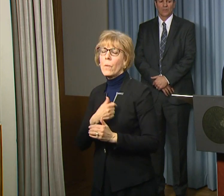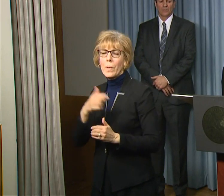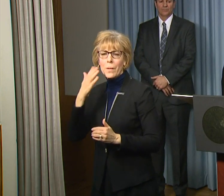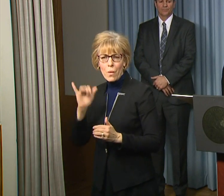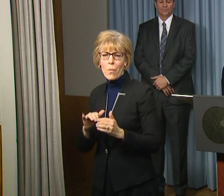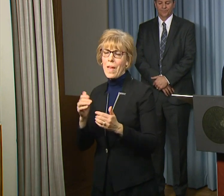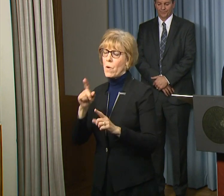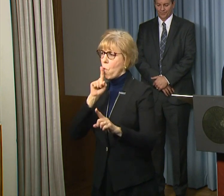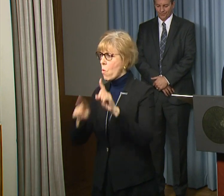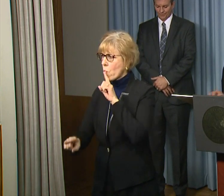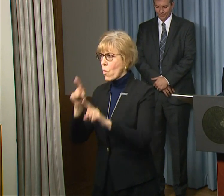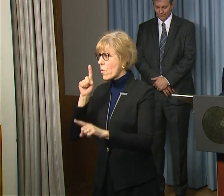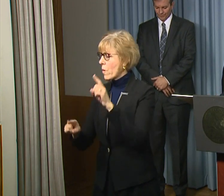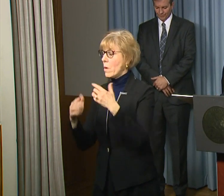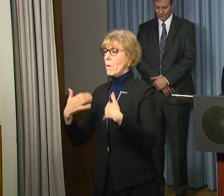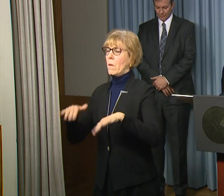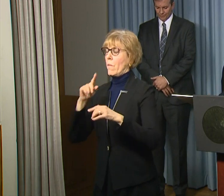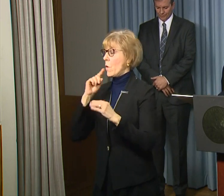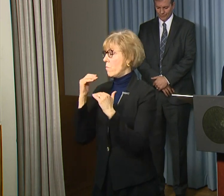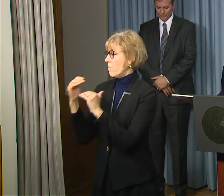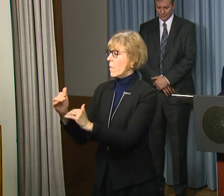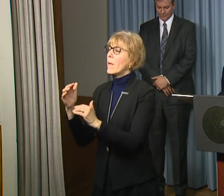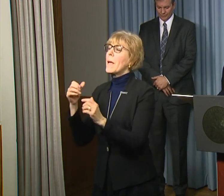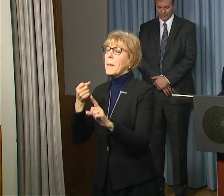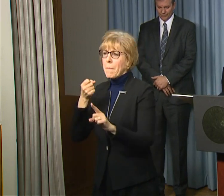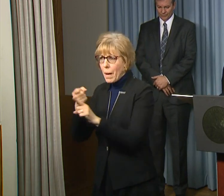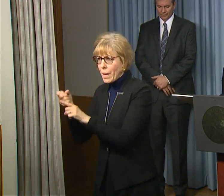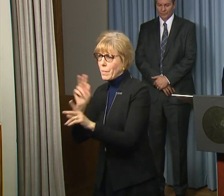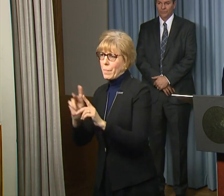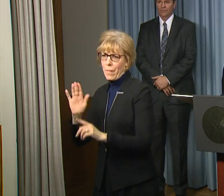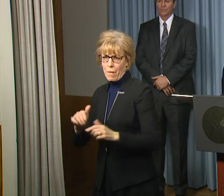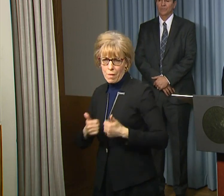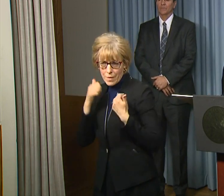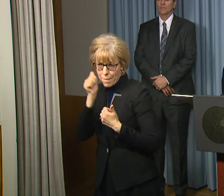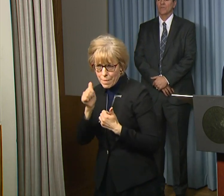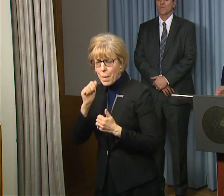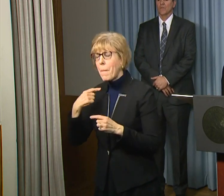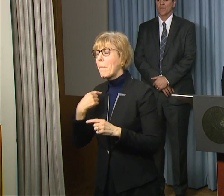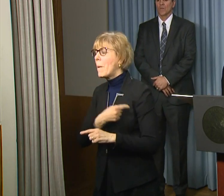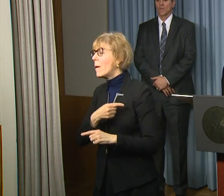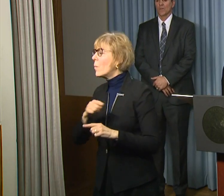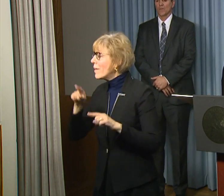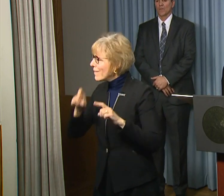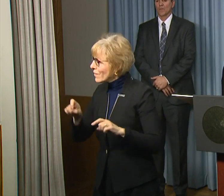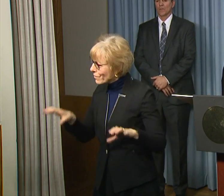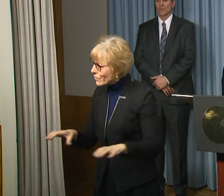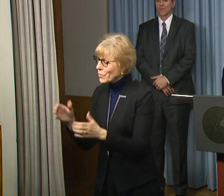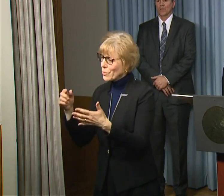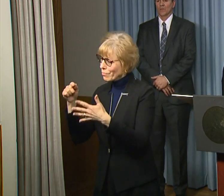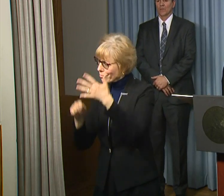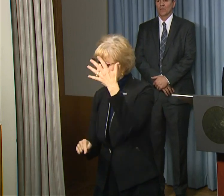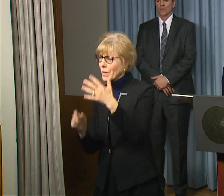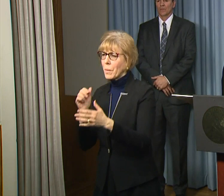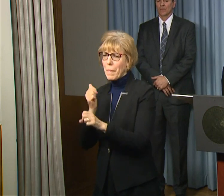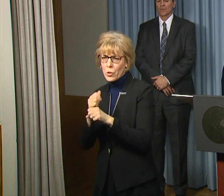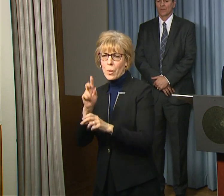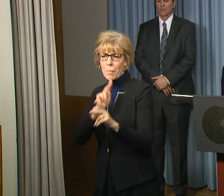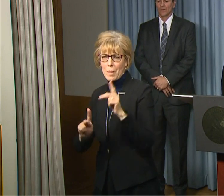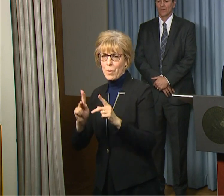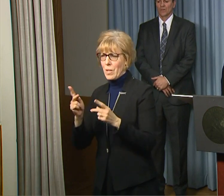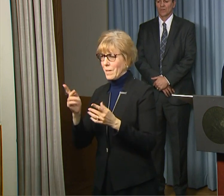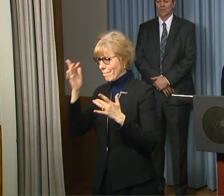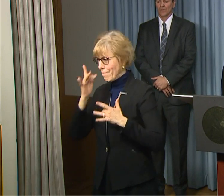on people's day-to-day lives, but these are steps we must take in order to do our part to reduce people's exposure to this virus.